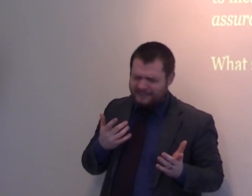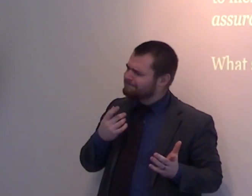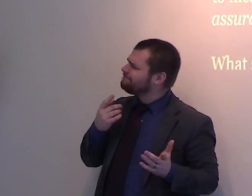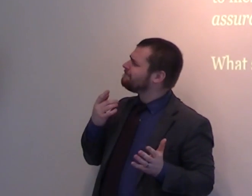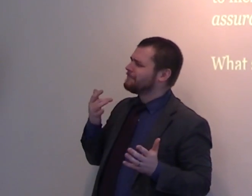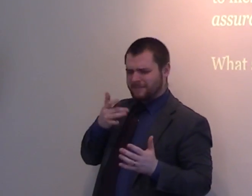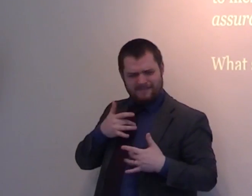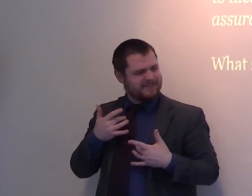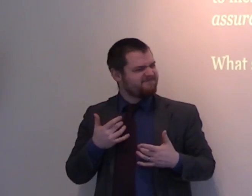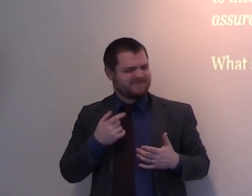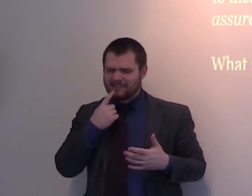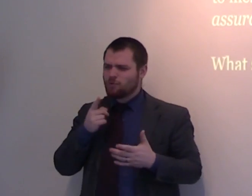have lost my assurance.